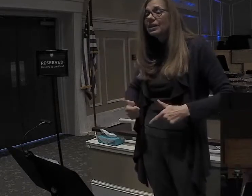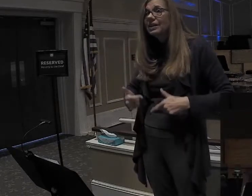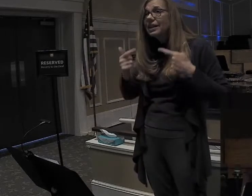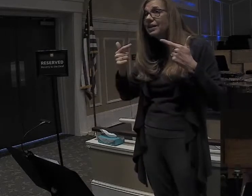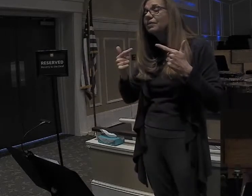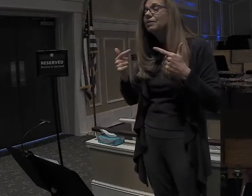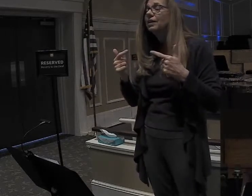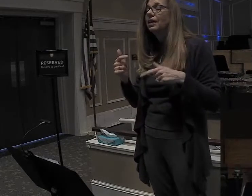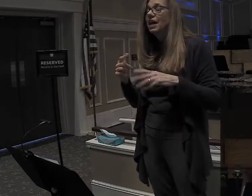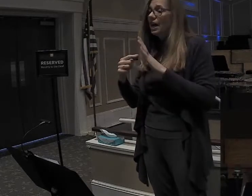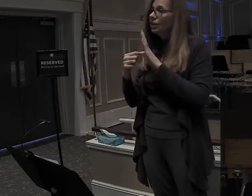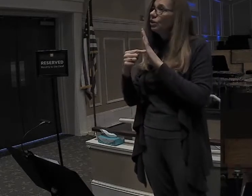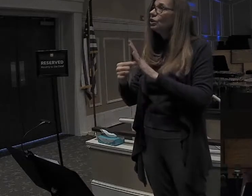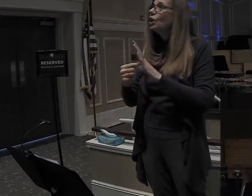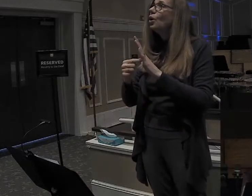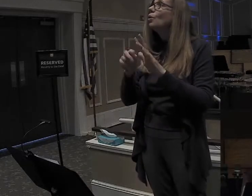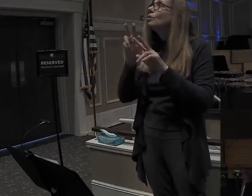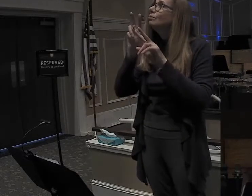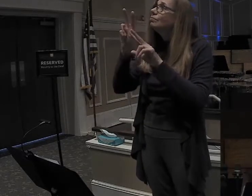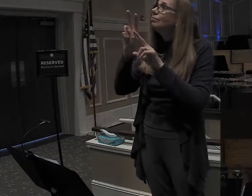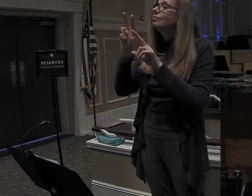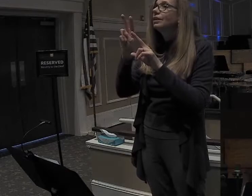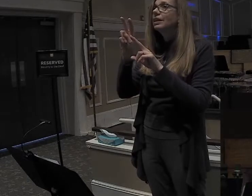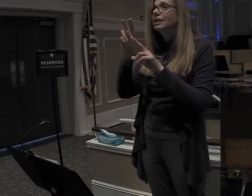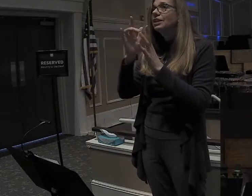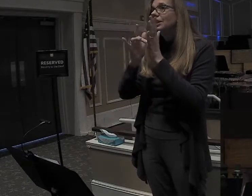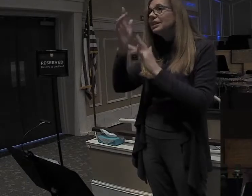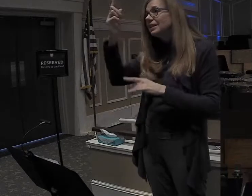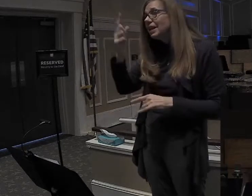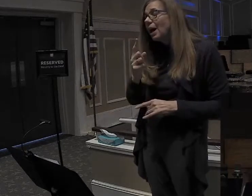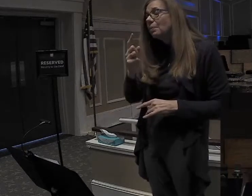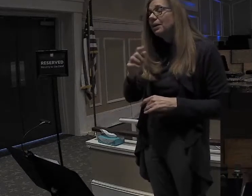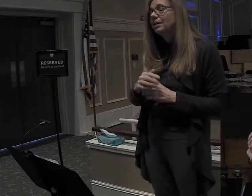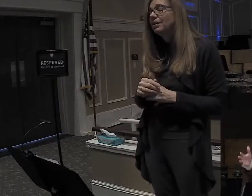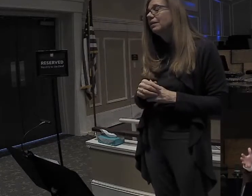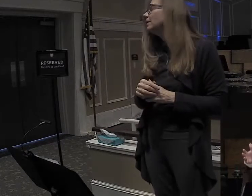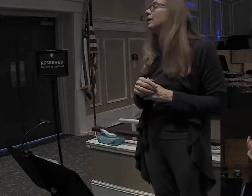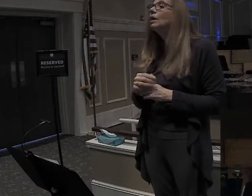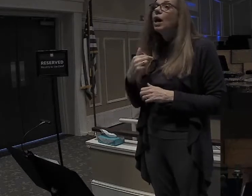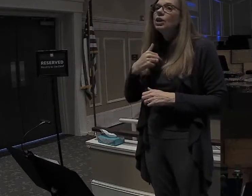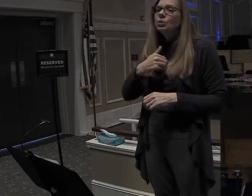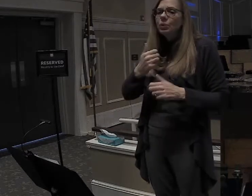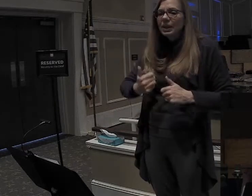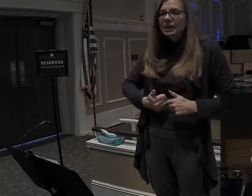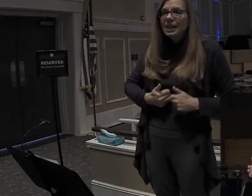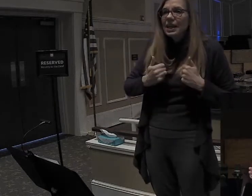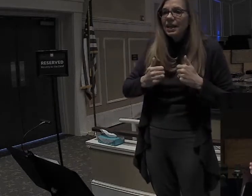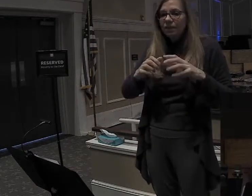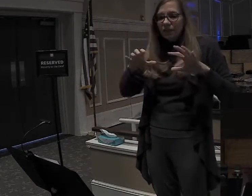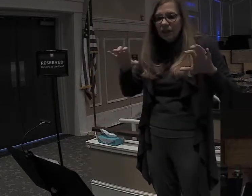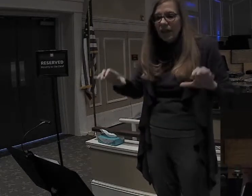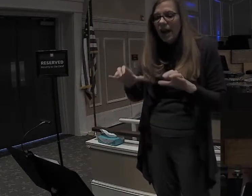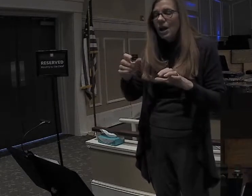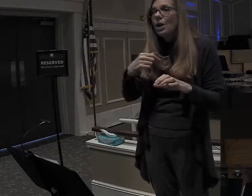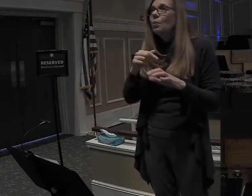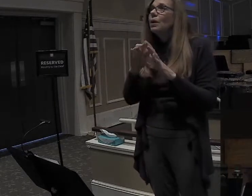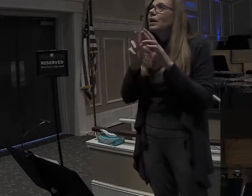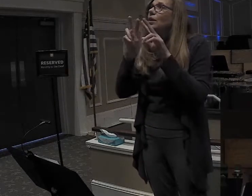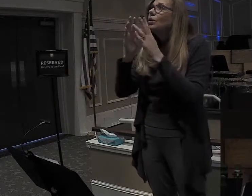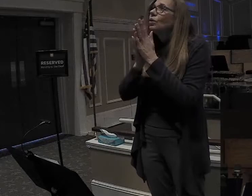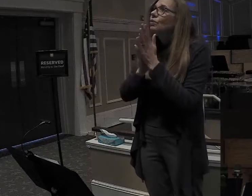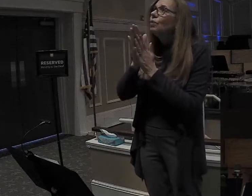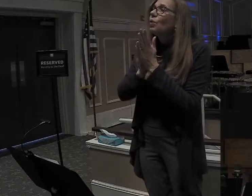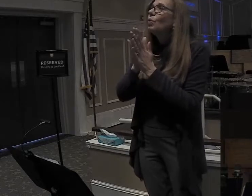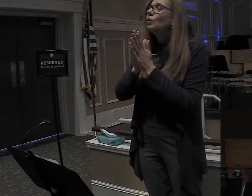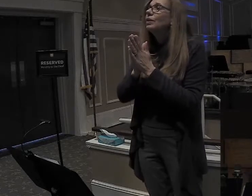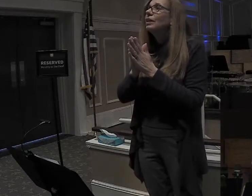way that we anticipate his coming. That we, as we live and act, we anticipate the full